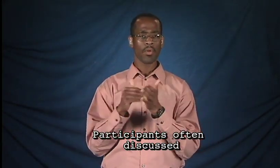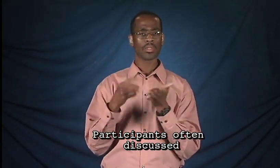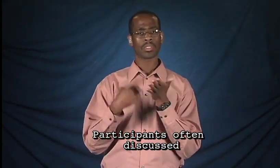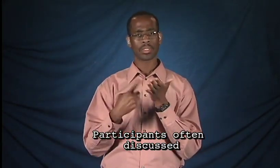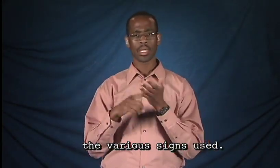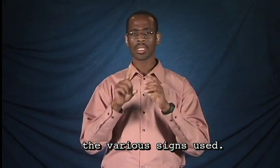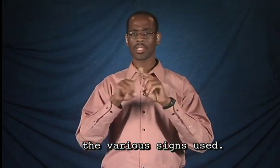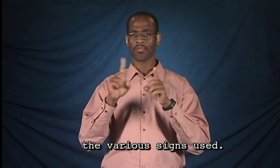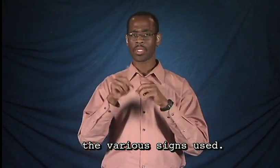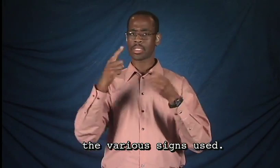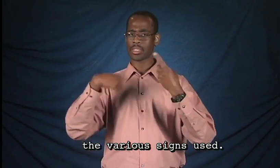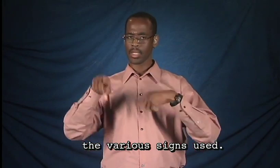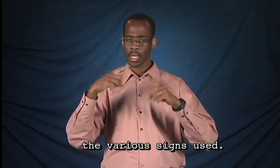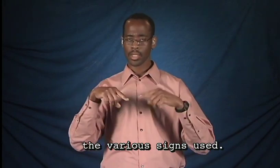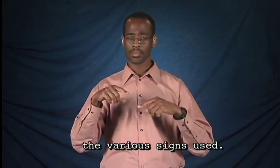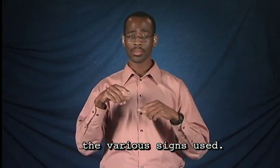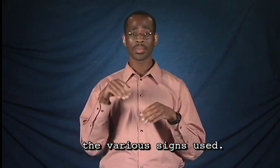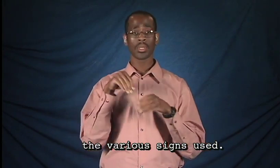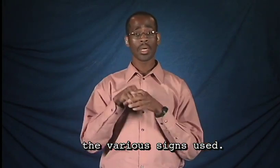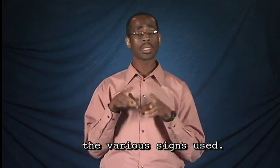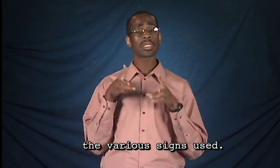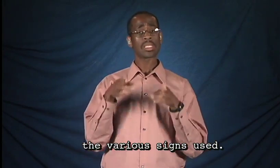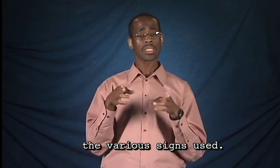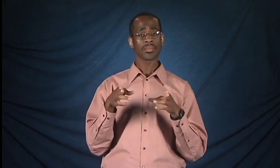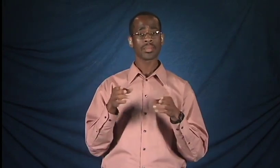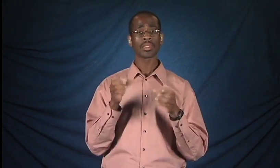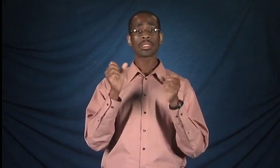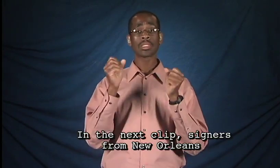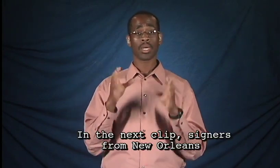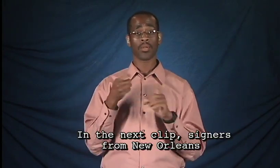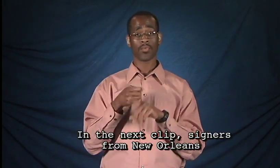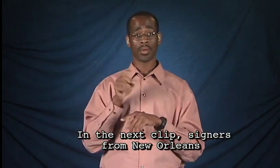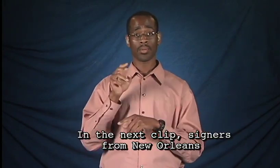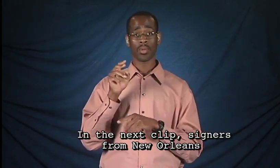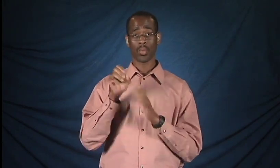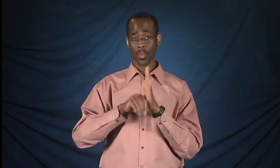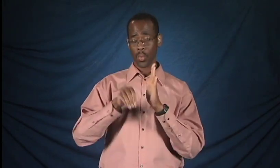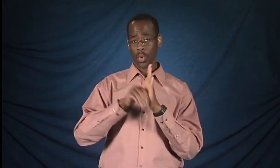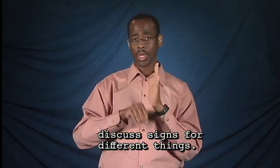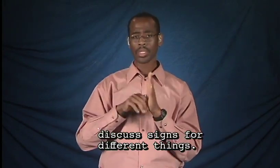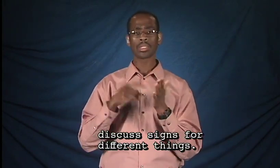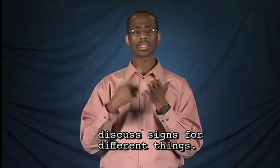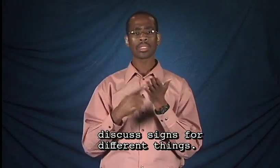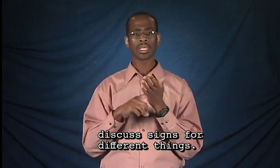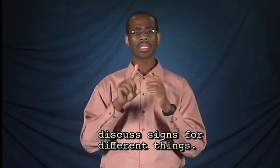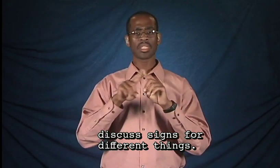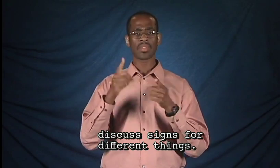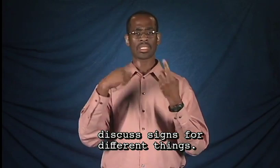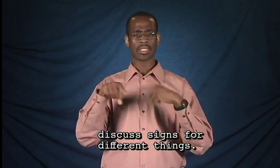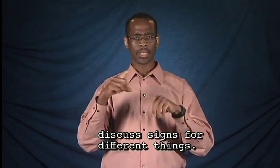Participants often discuss the various signs used. In the next clip, signers from New Orleans discuss signs for different